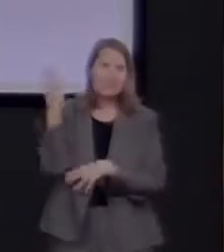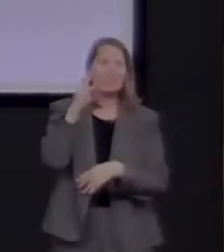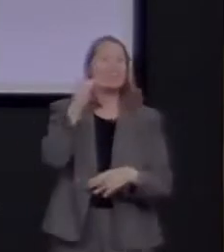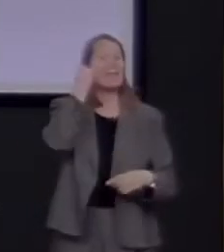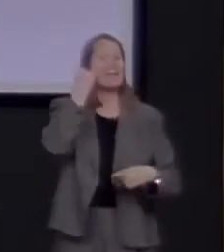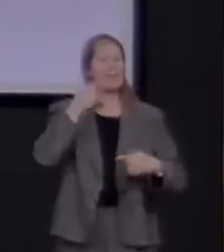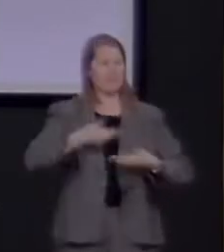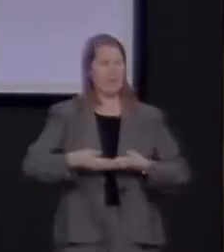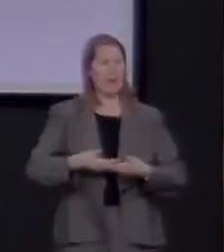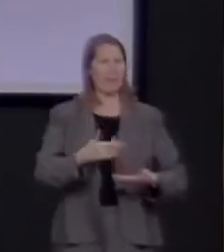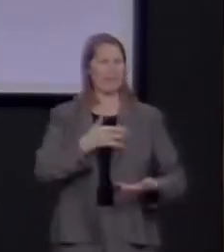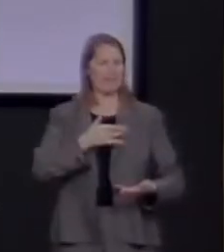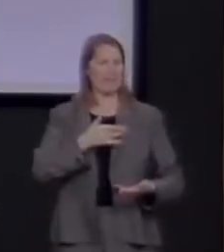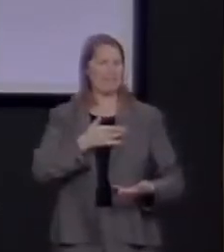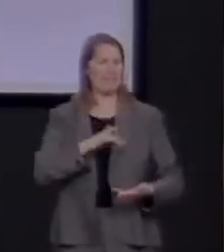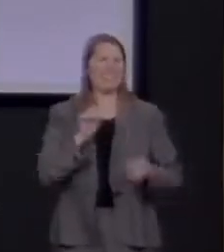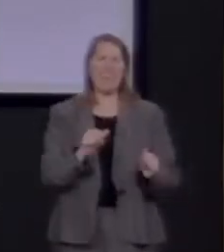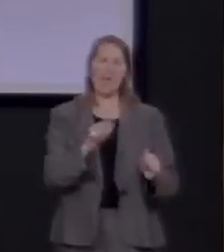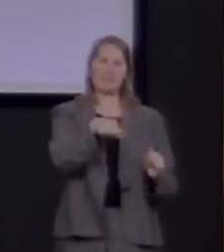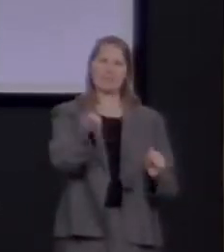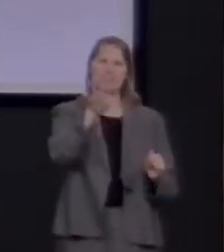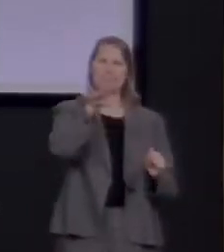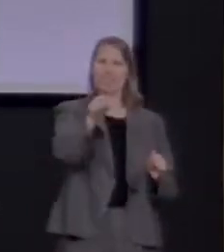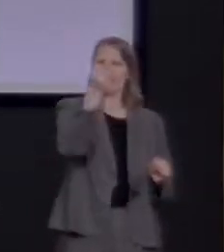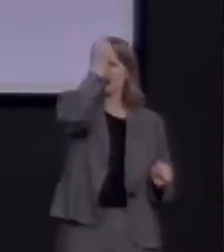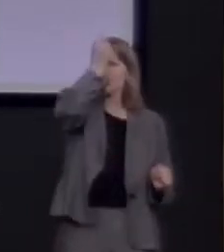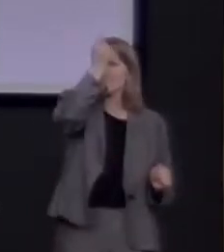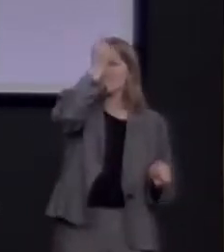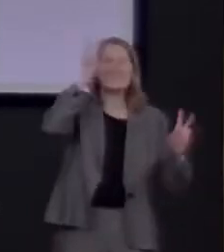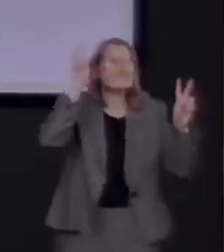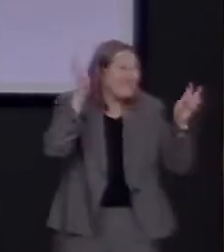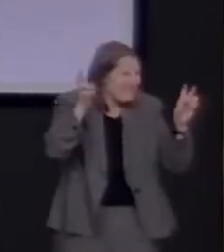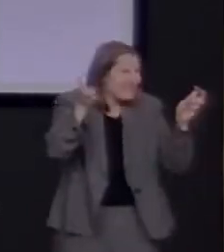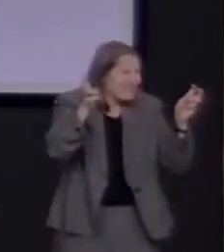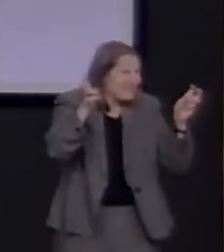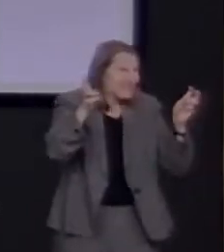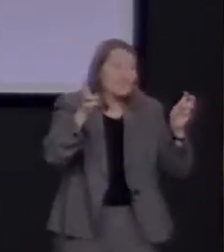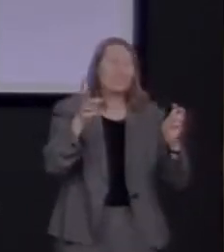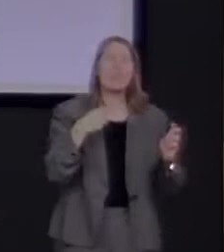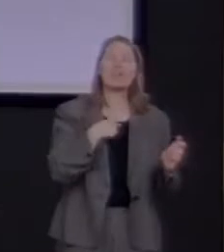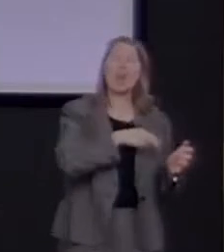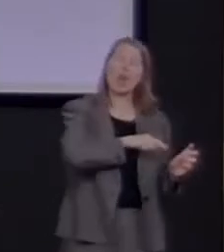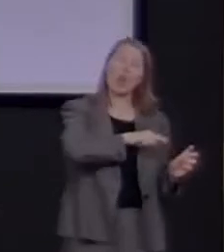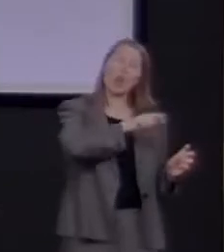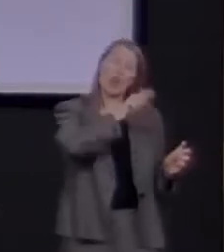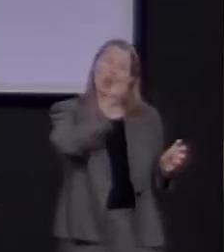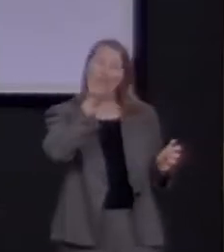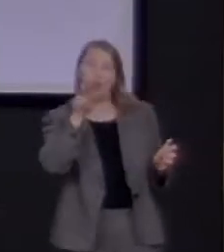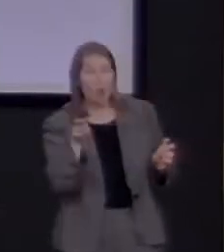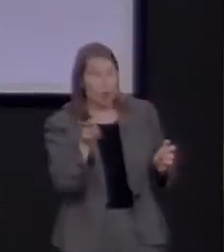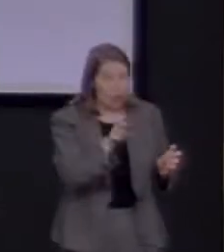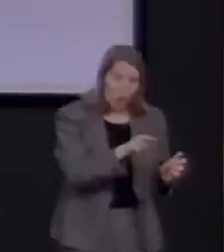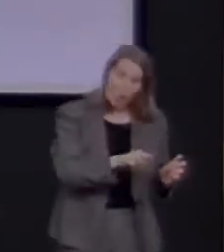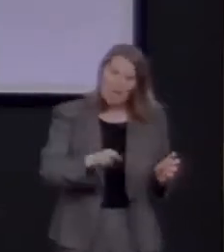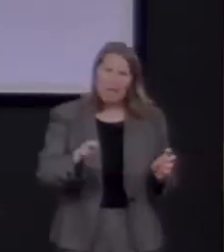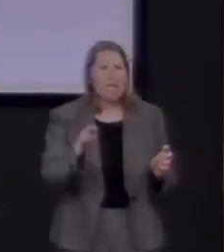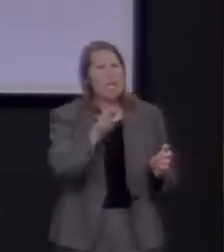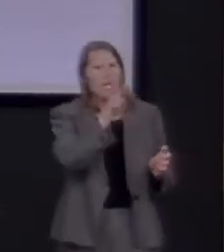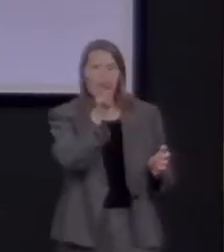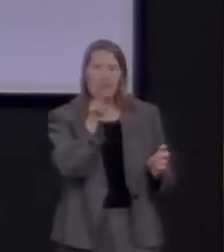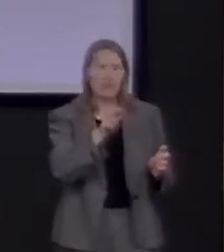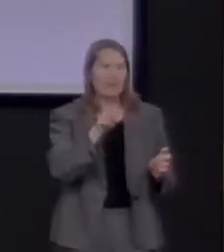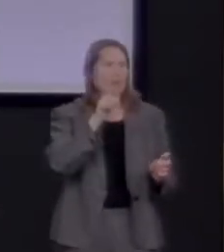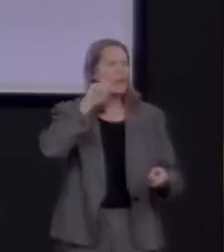sensitive to the rough quantity of 16, that their looking time, the time they spend concentrating on